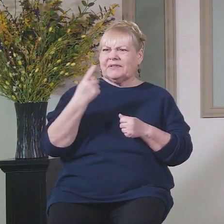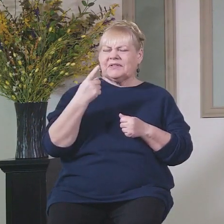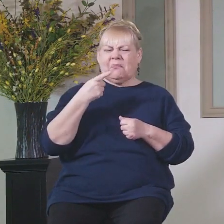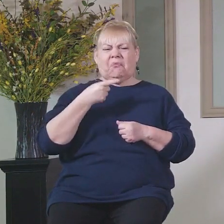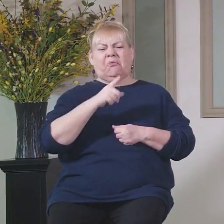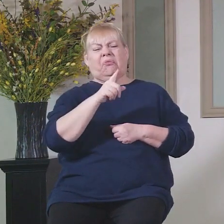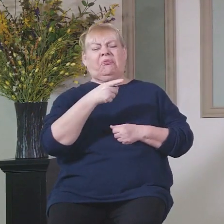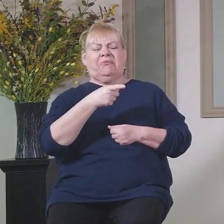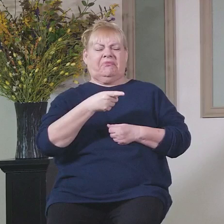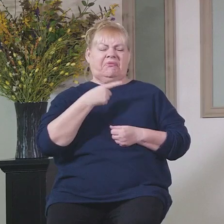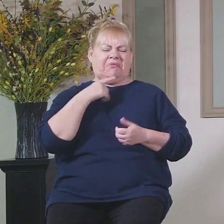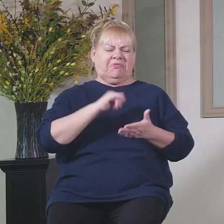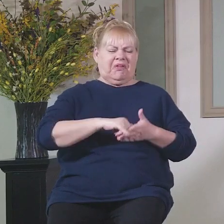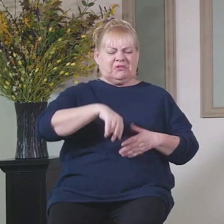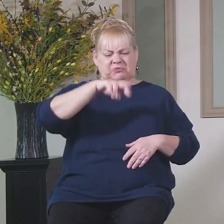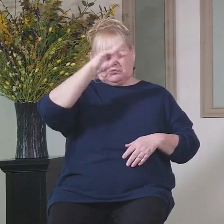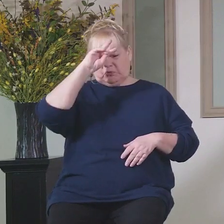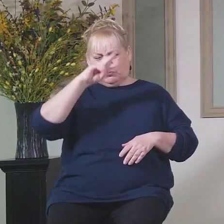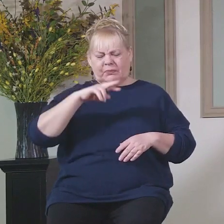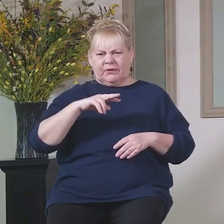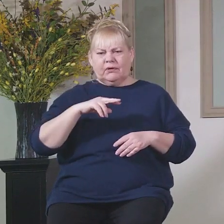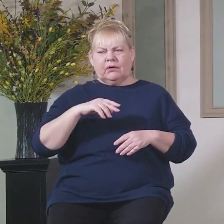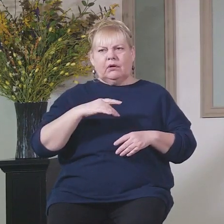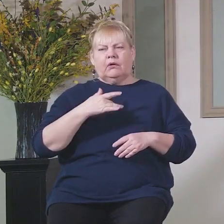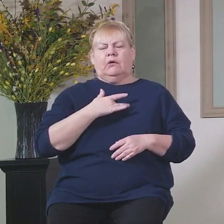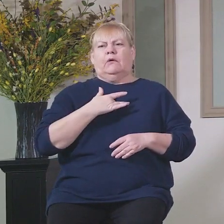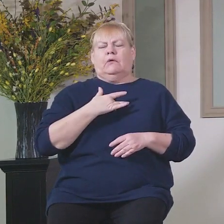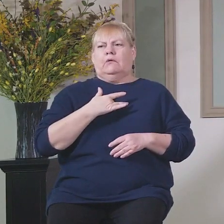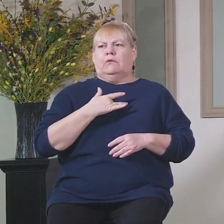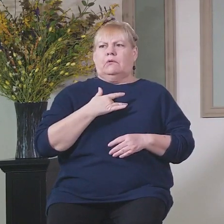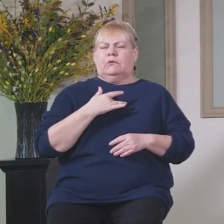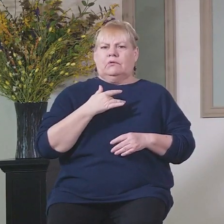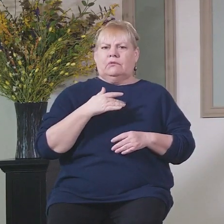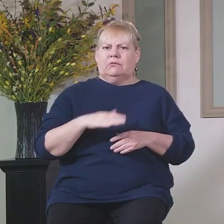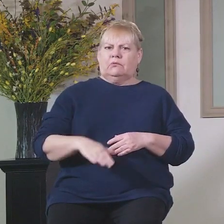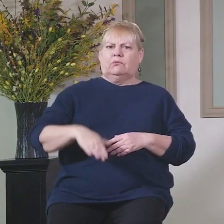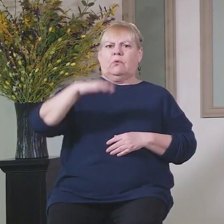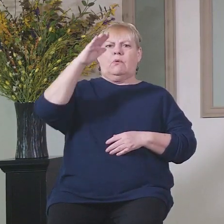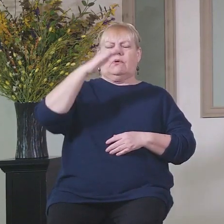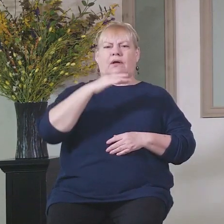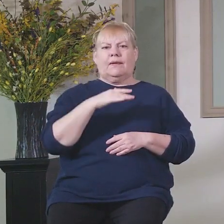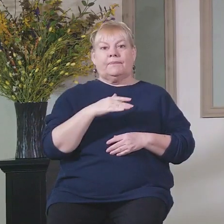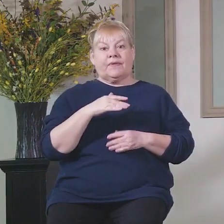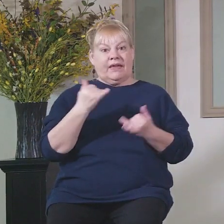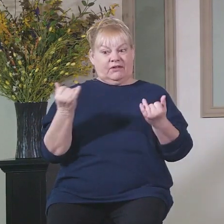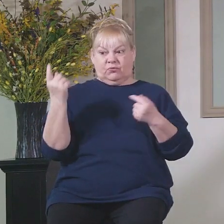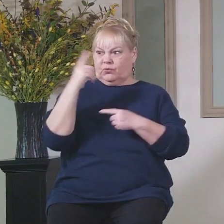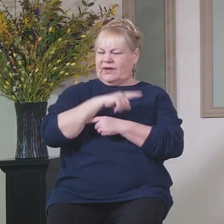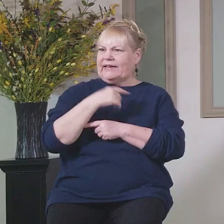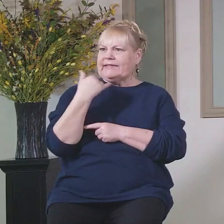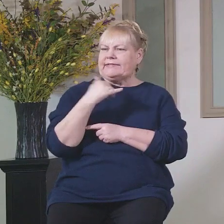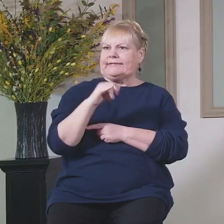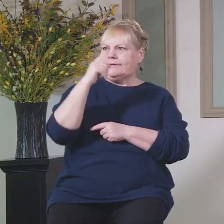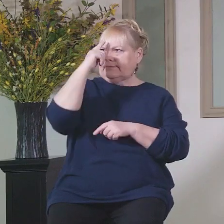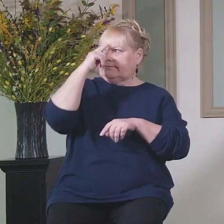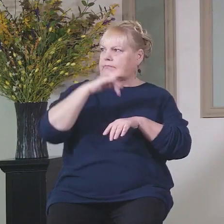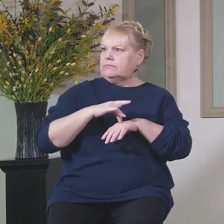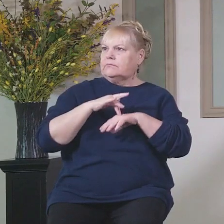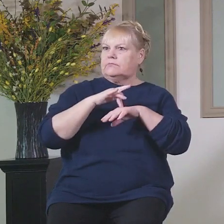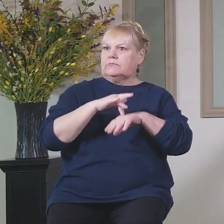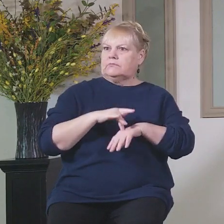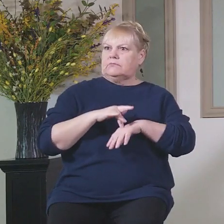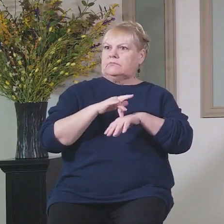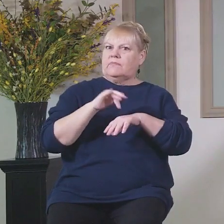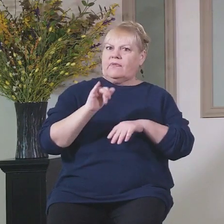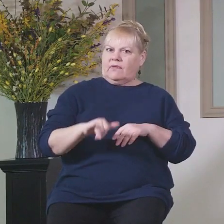and somebody said, well, that was stupid or dumb. And to this day, that memory haunts